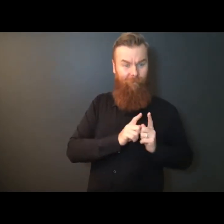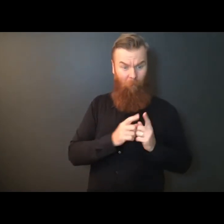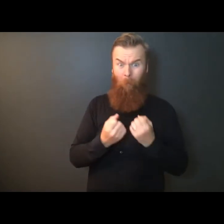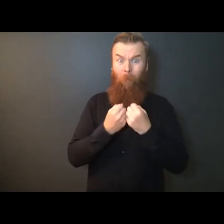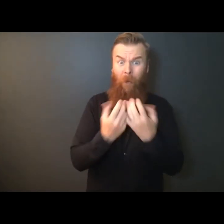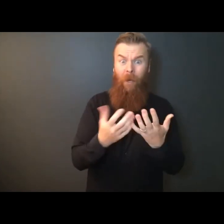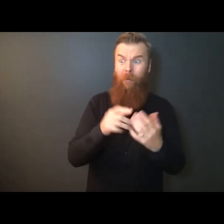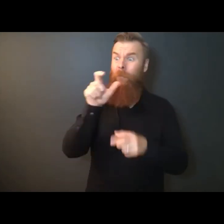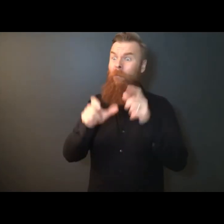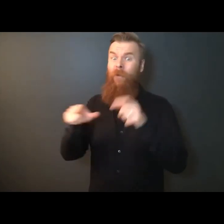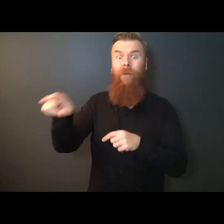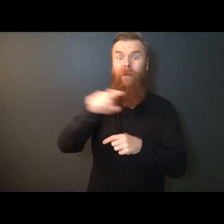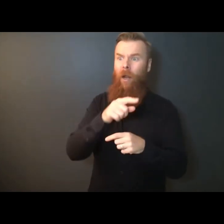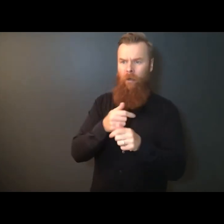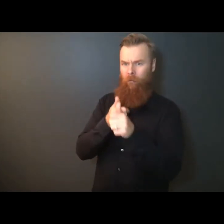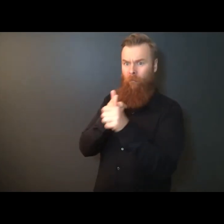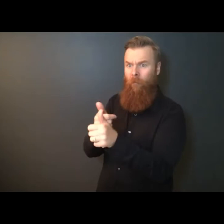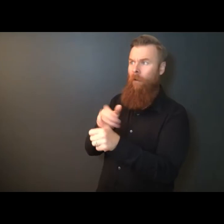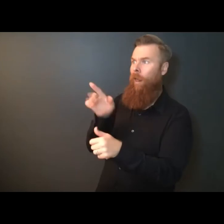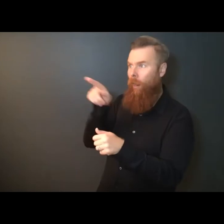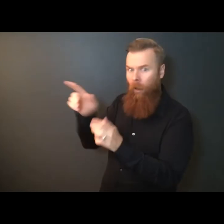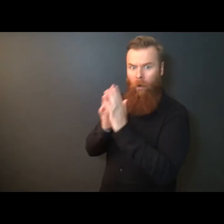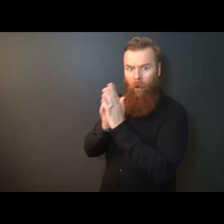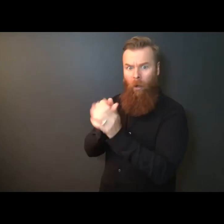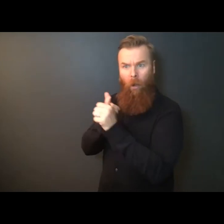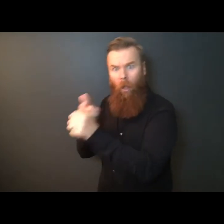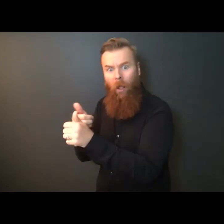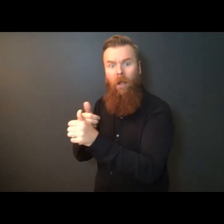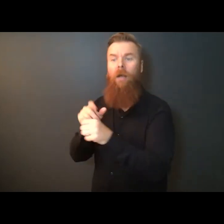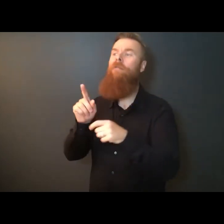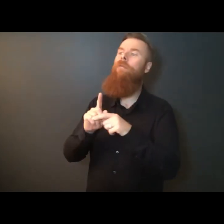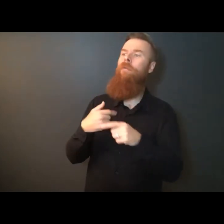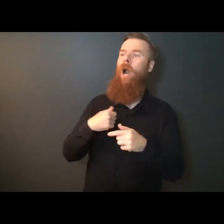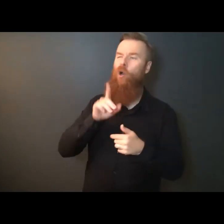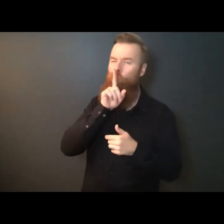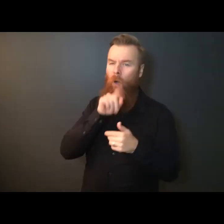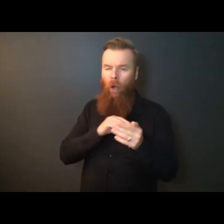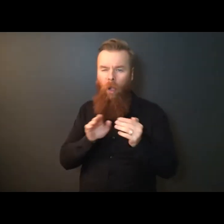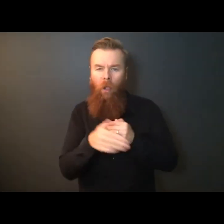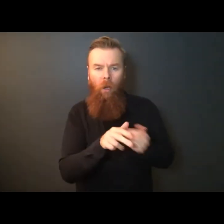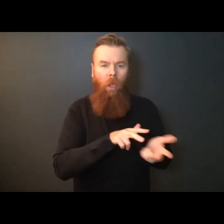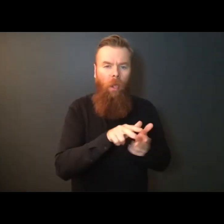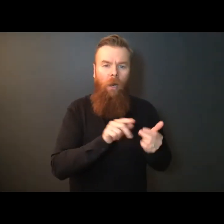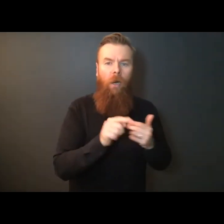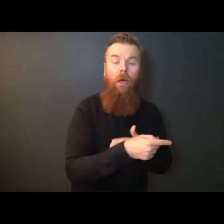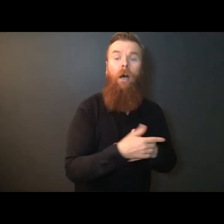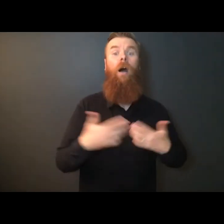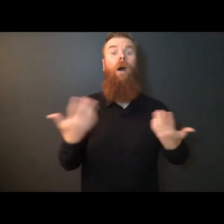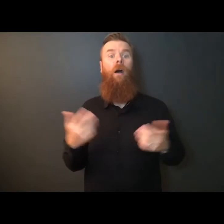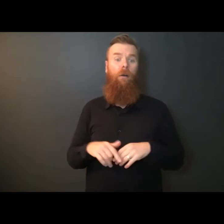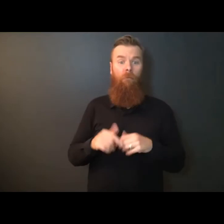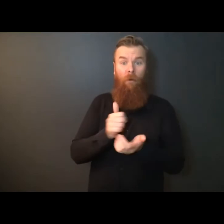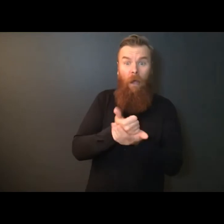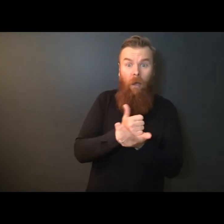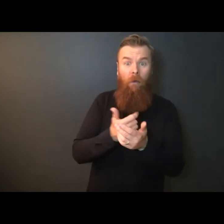or even homosexual relationships and all of these sorts of things. And again, you know, looking at the problem a little